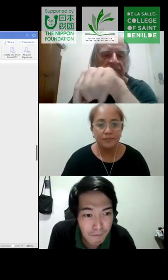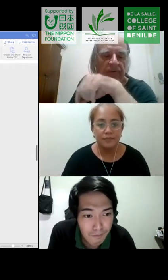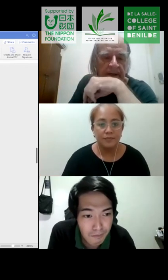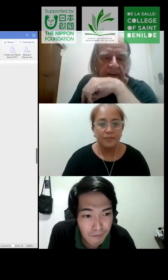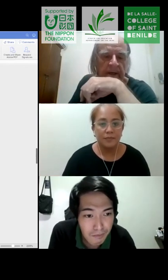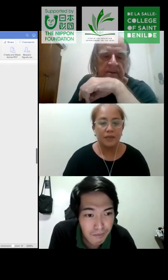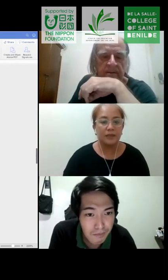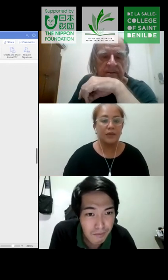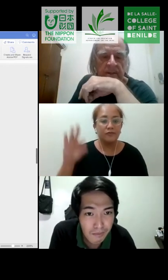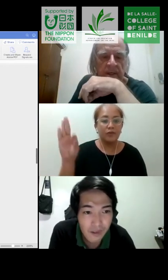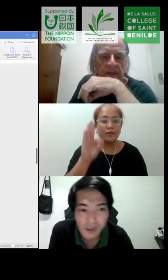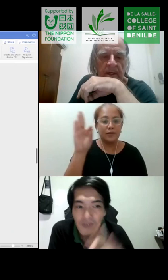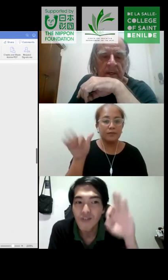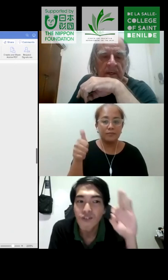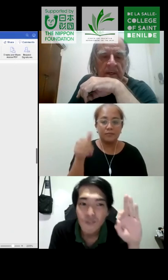And then Friday, yes.